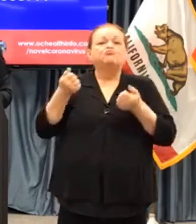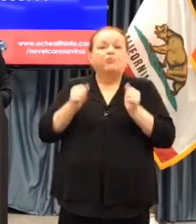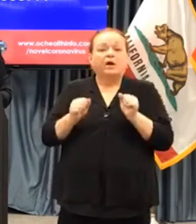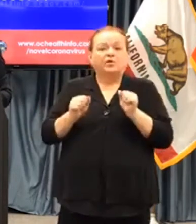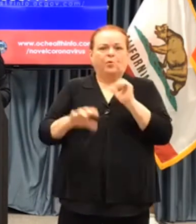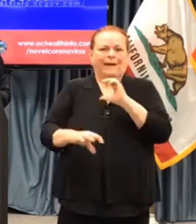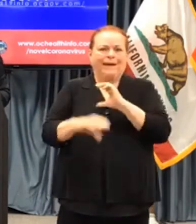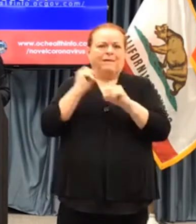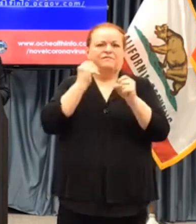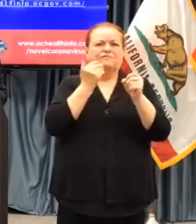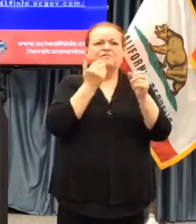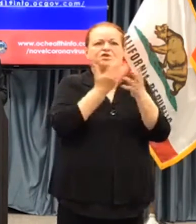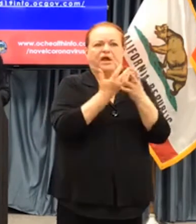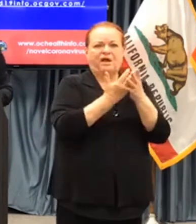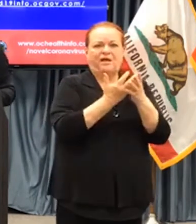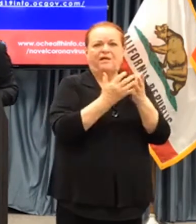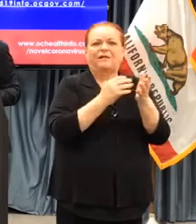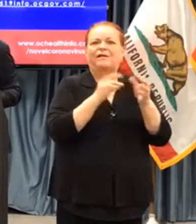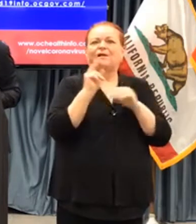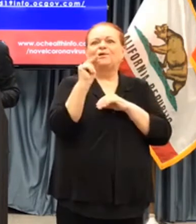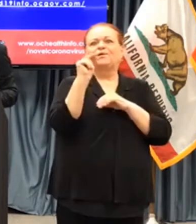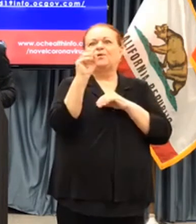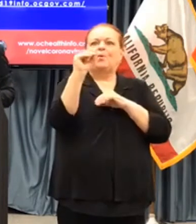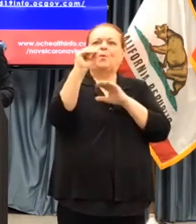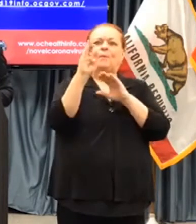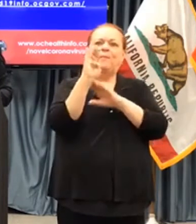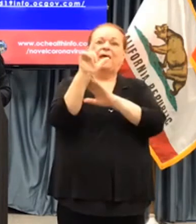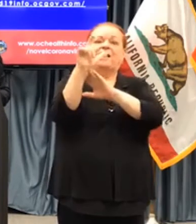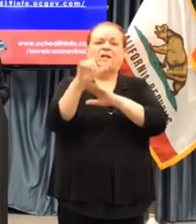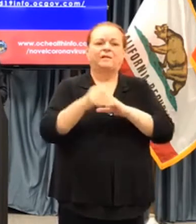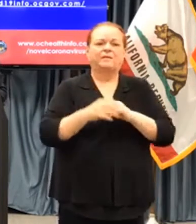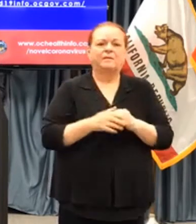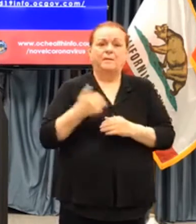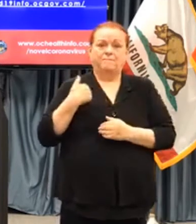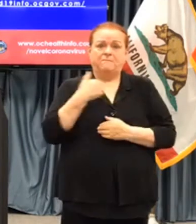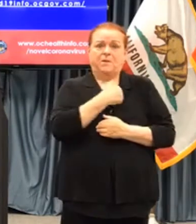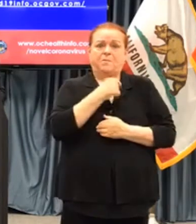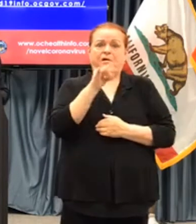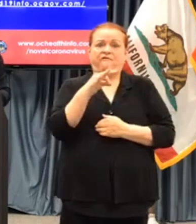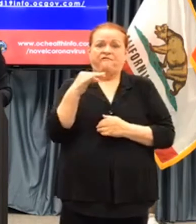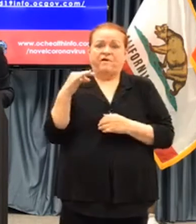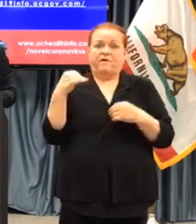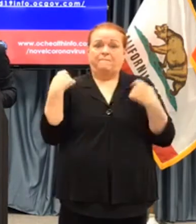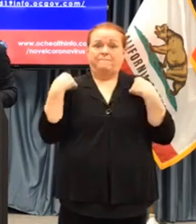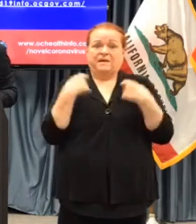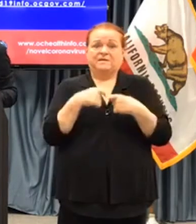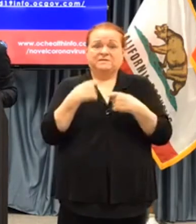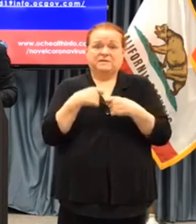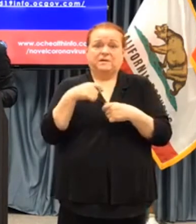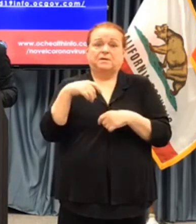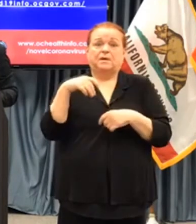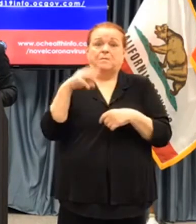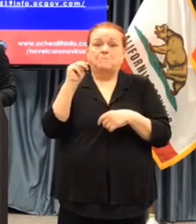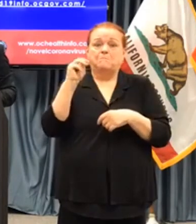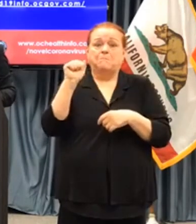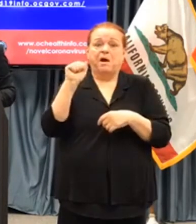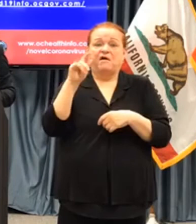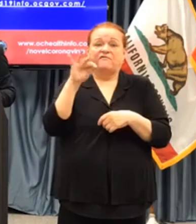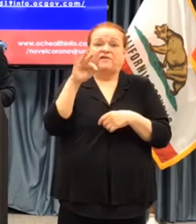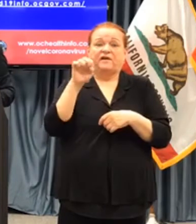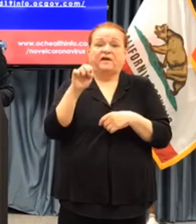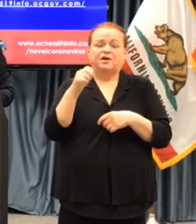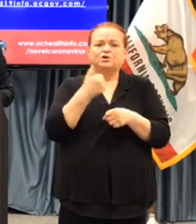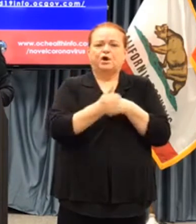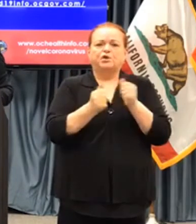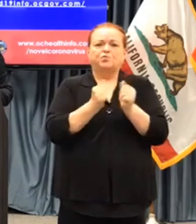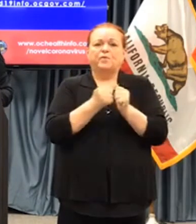well. We have a member of the Mexican mafia who's in our jail, charged with attempted murder